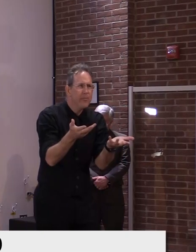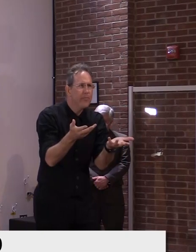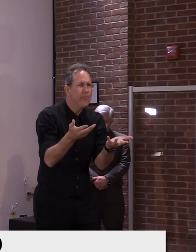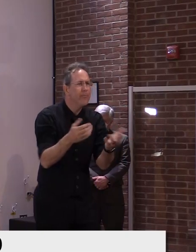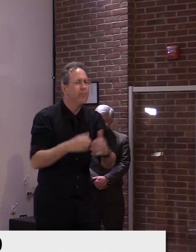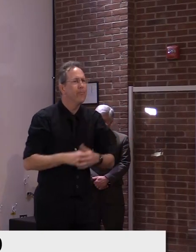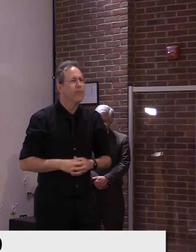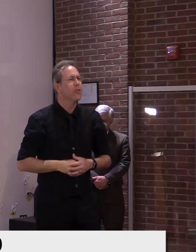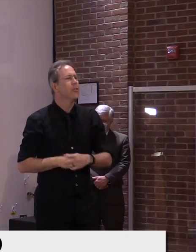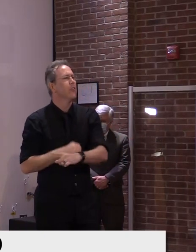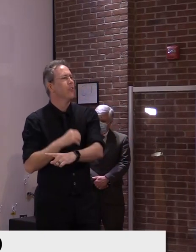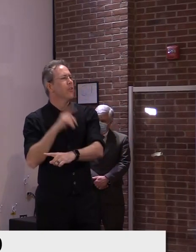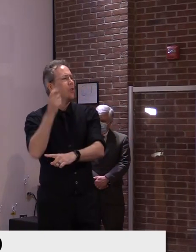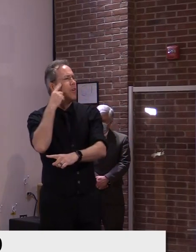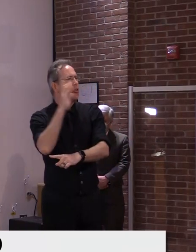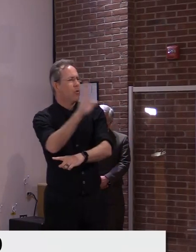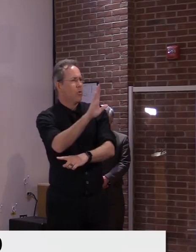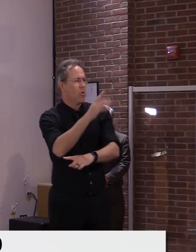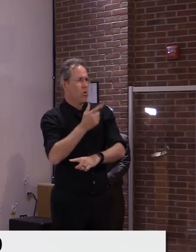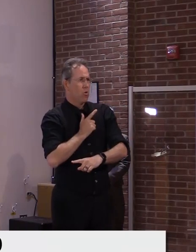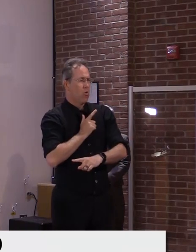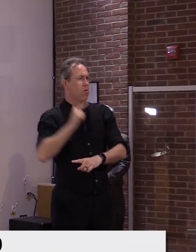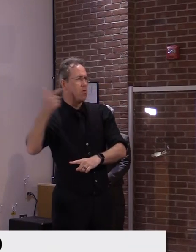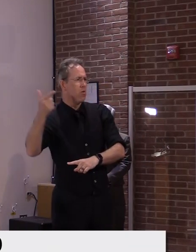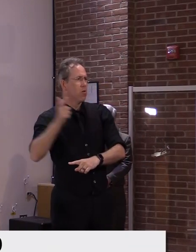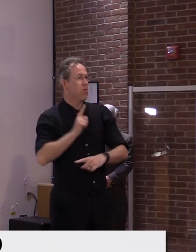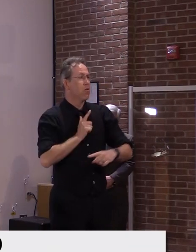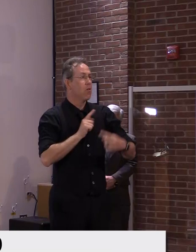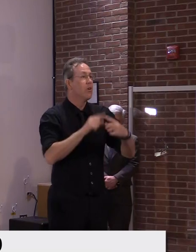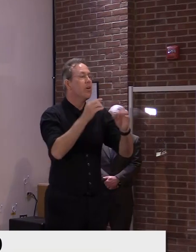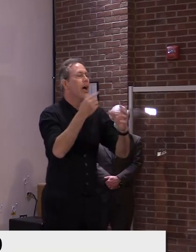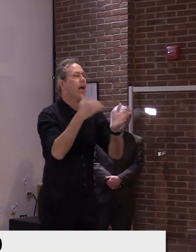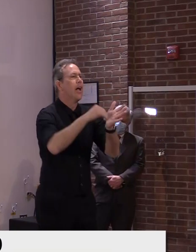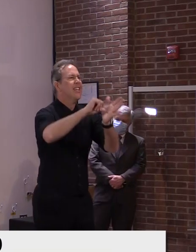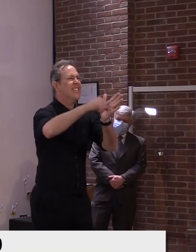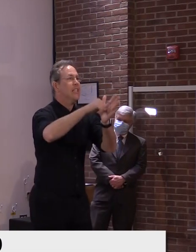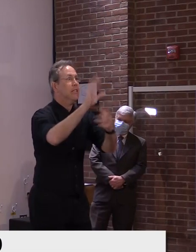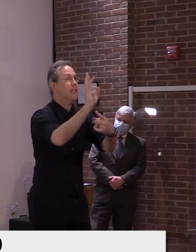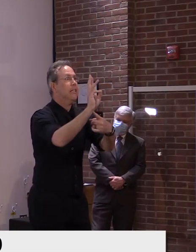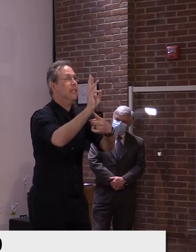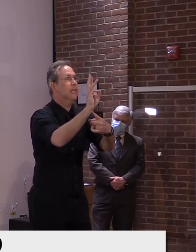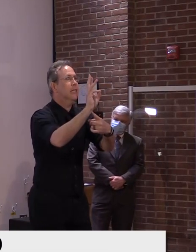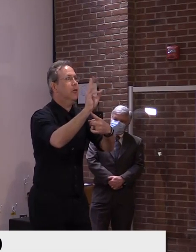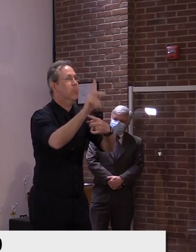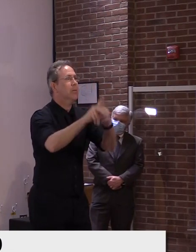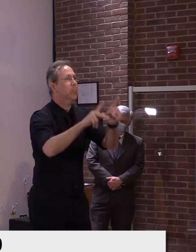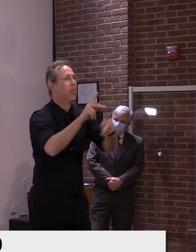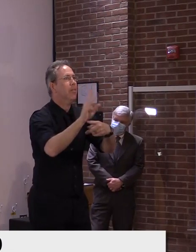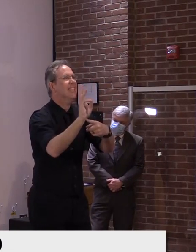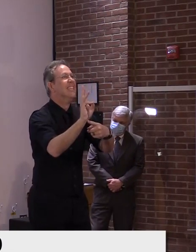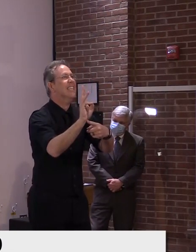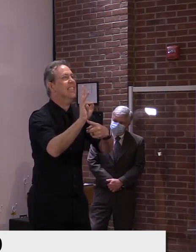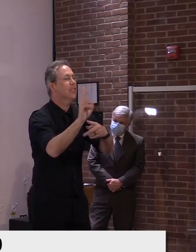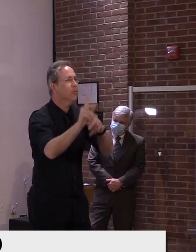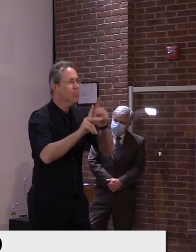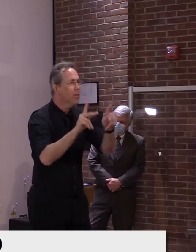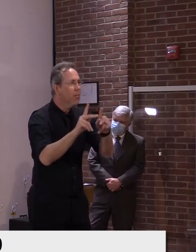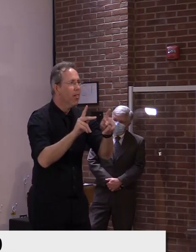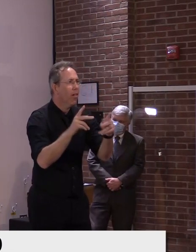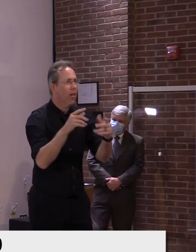cases across the country out of 6.8 million who have been vaccinated. We're seeing, we've